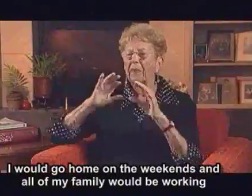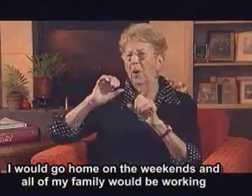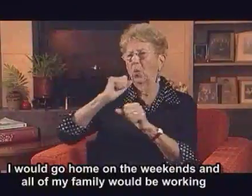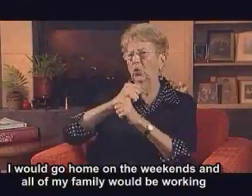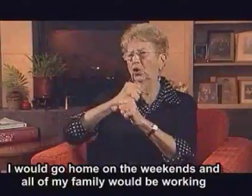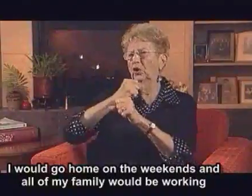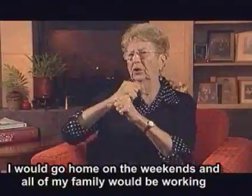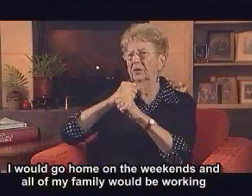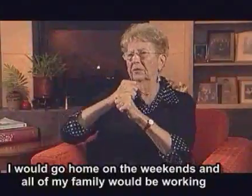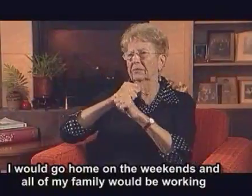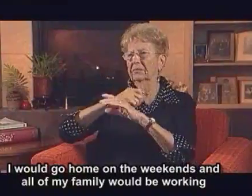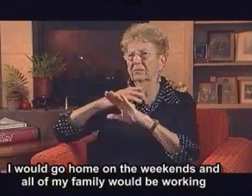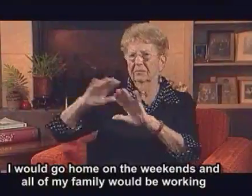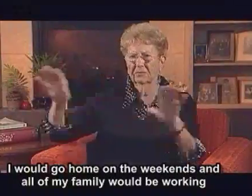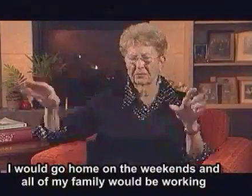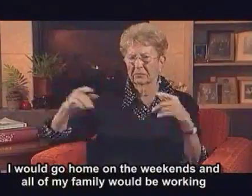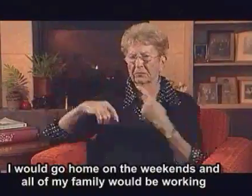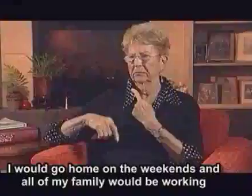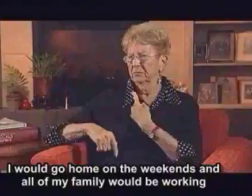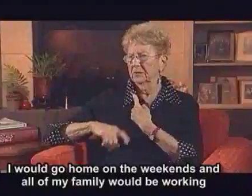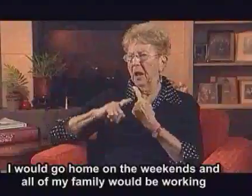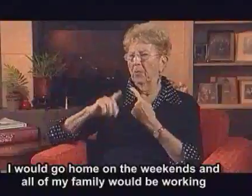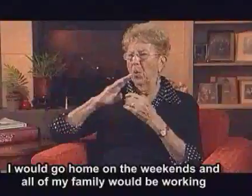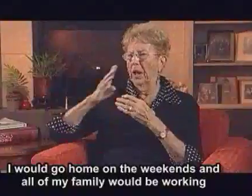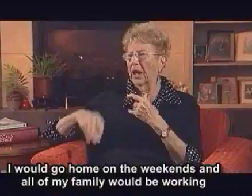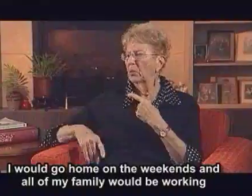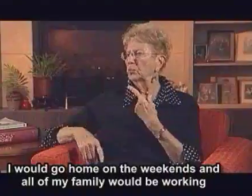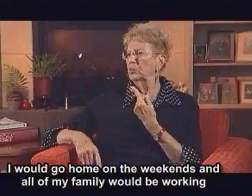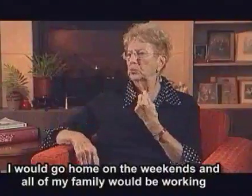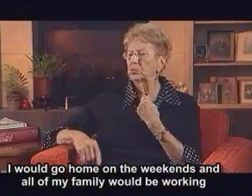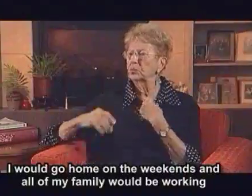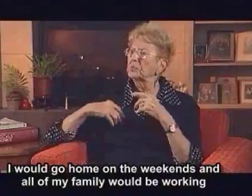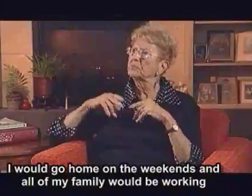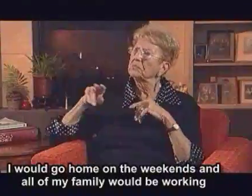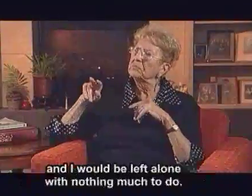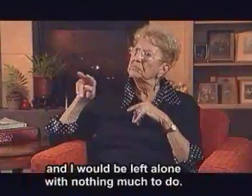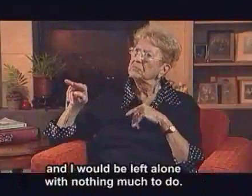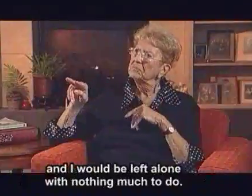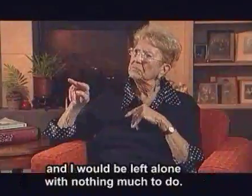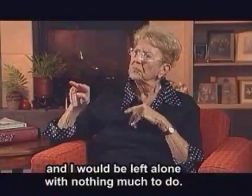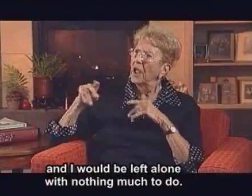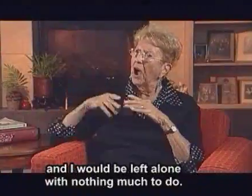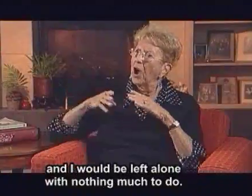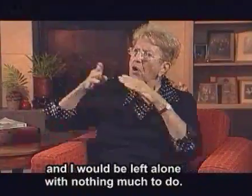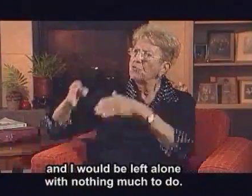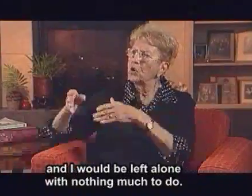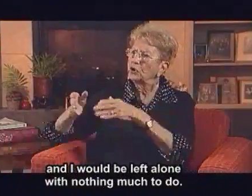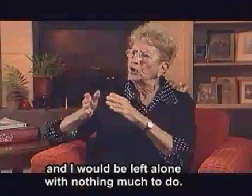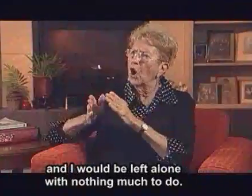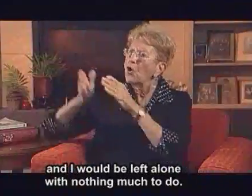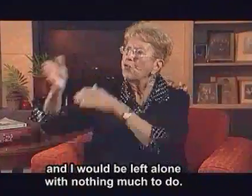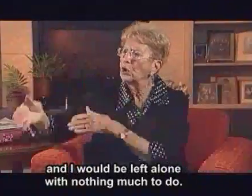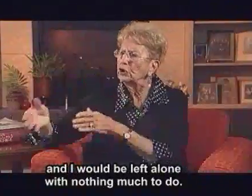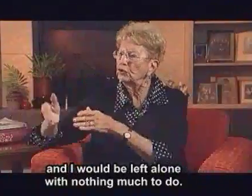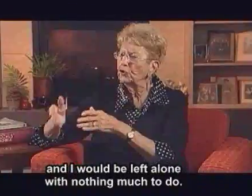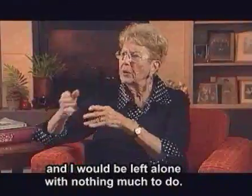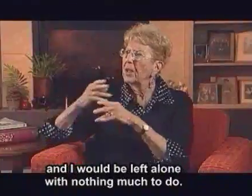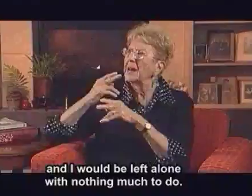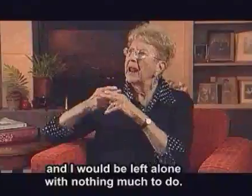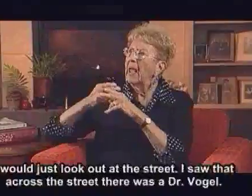I would go home on the weekends, and all my family would be working. I'd be left alone, with nothing much to do. I